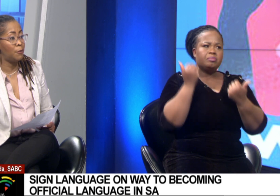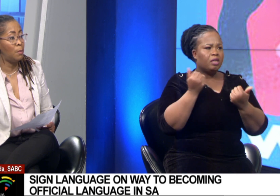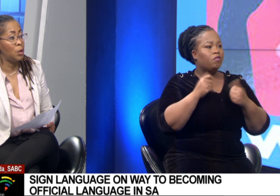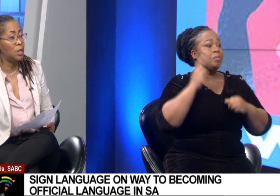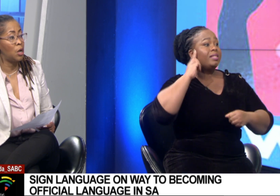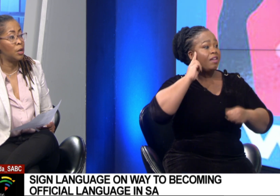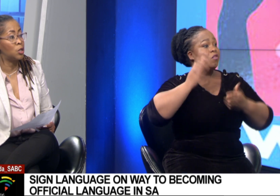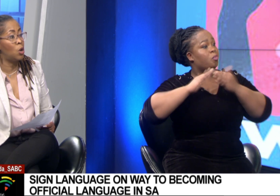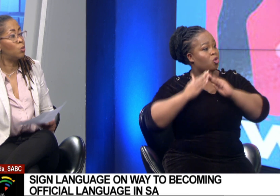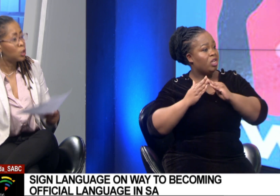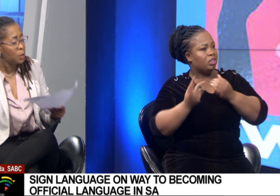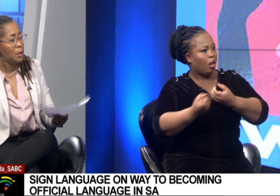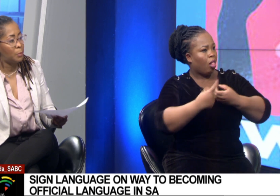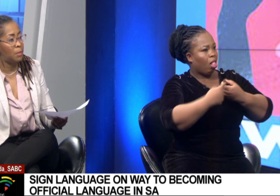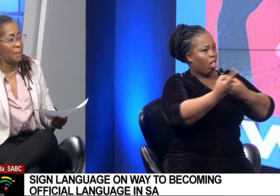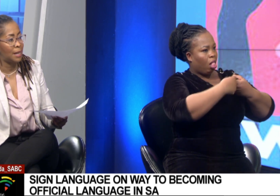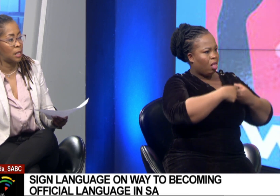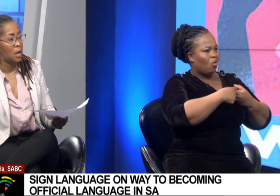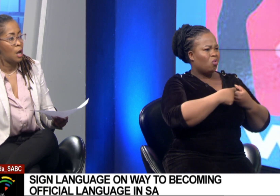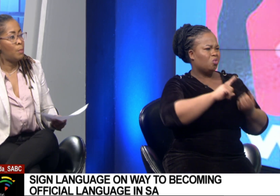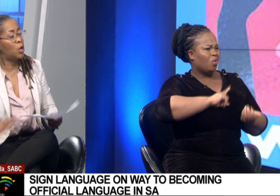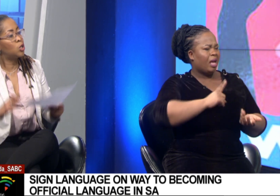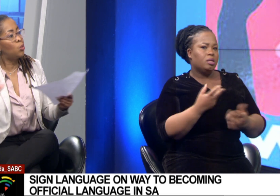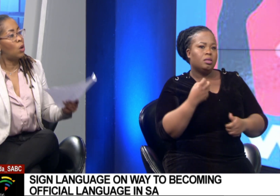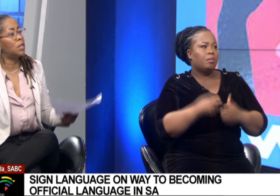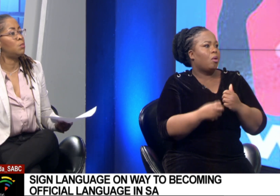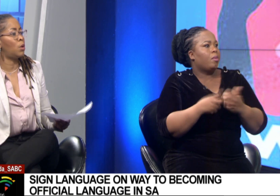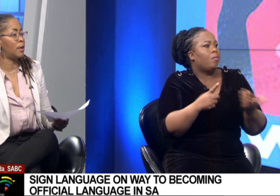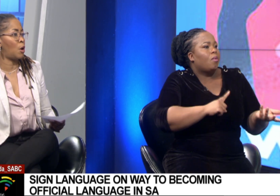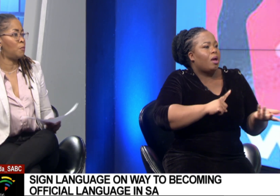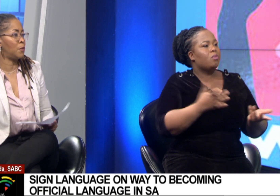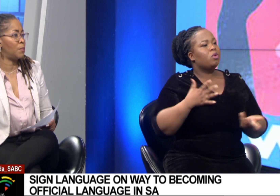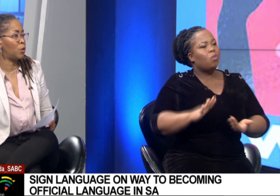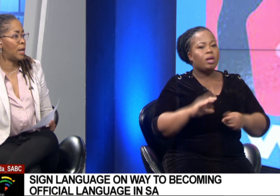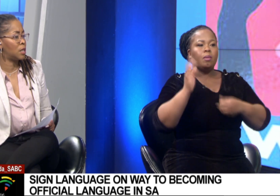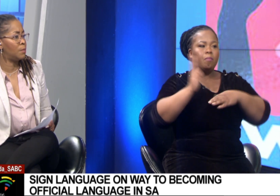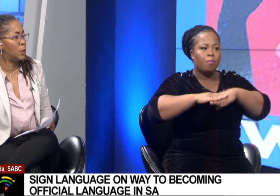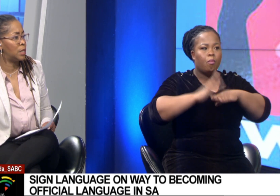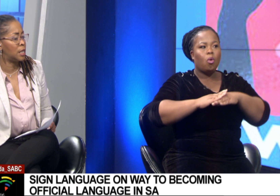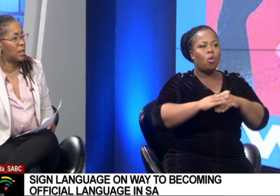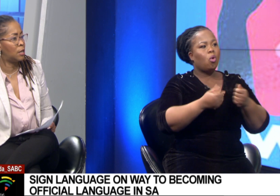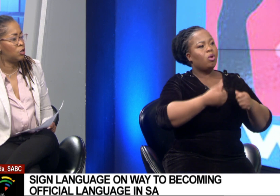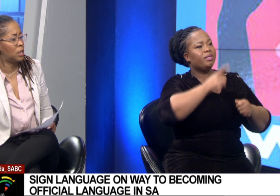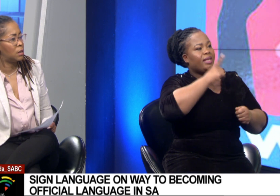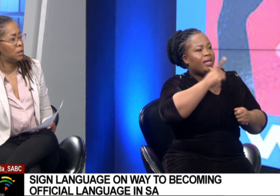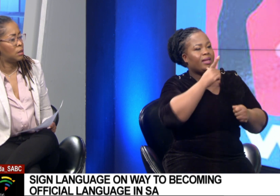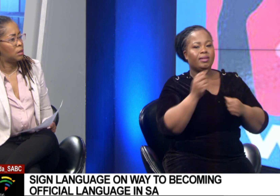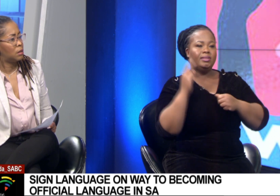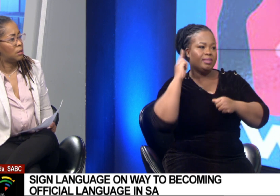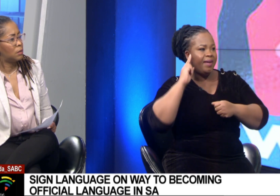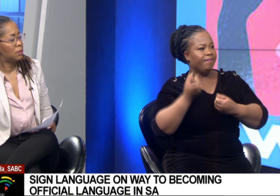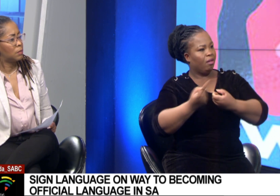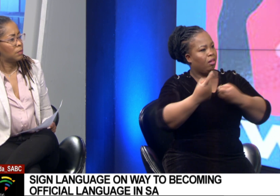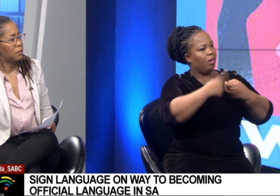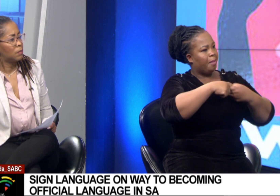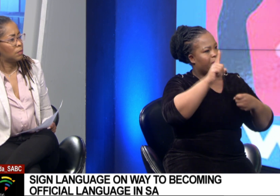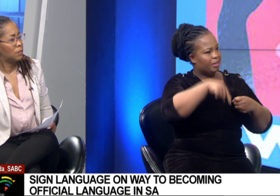from the deaf community on its own, which would be problematic because you want more involvement from the greater community in the country?